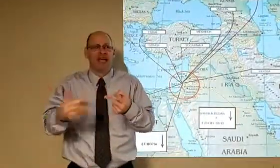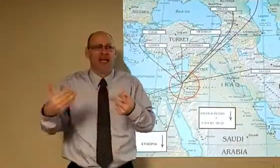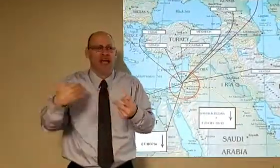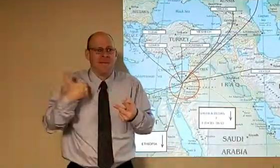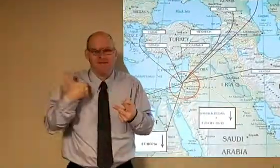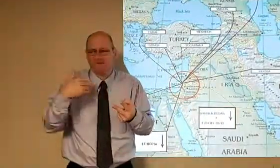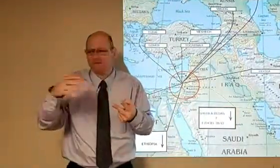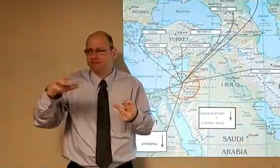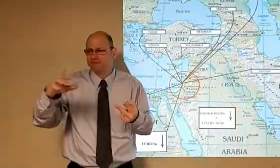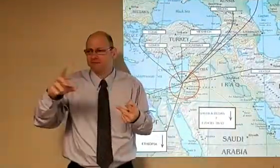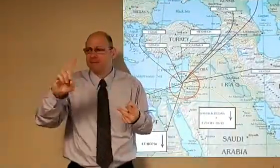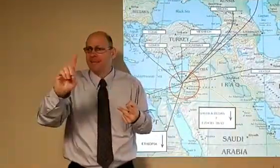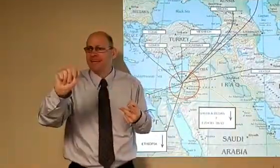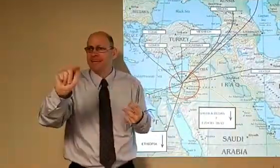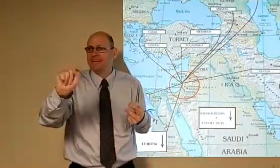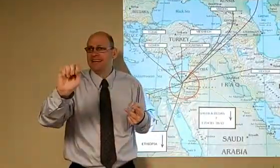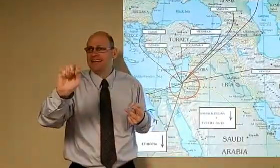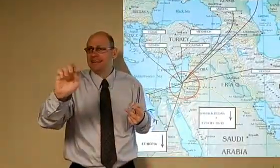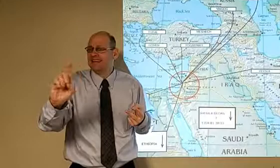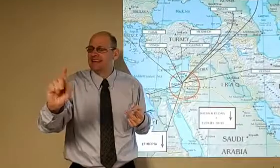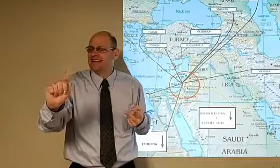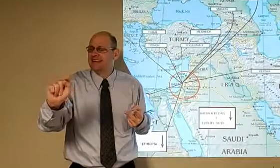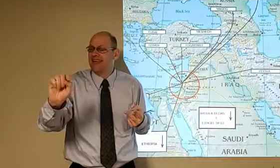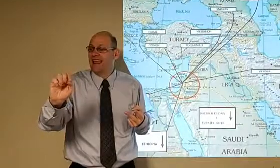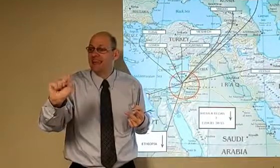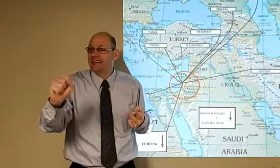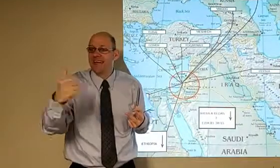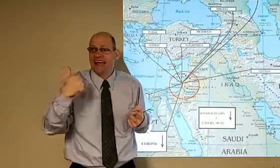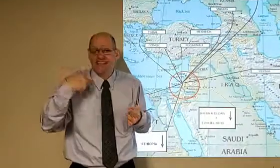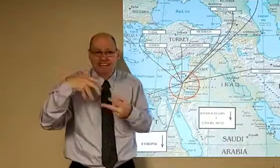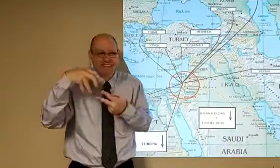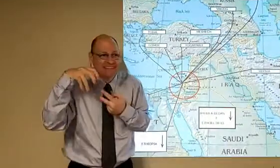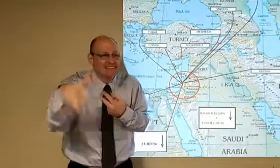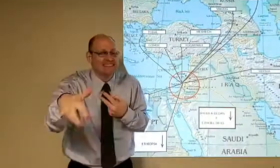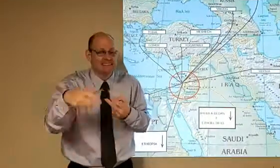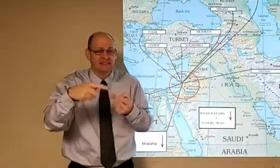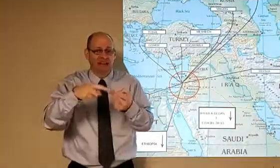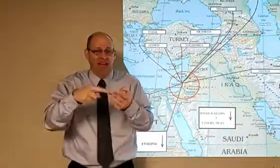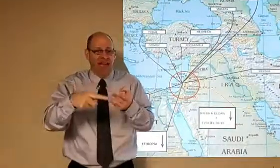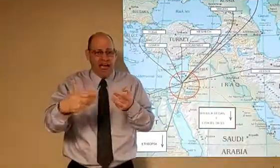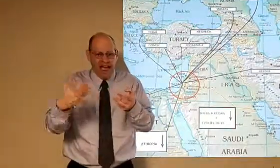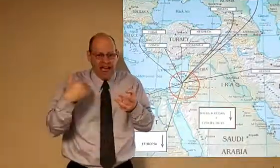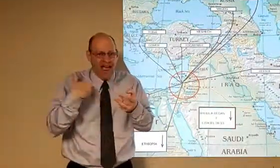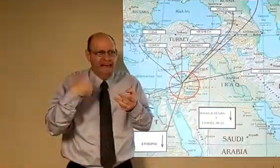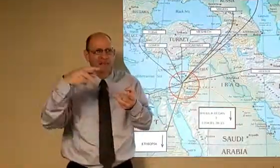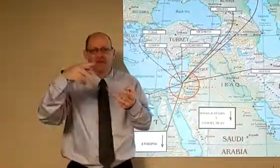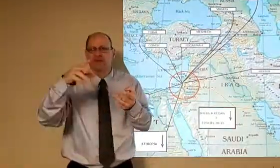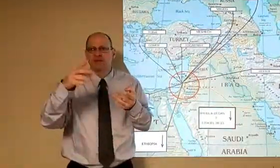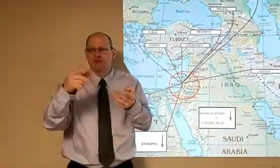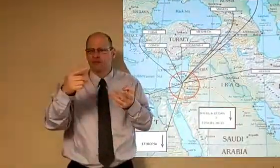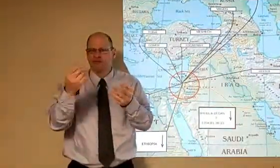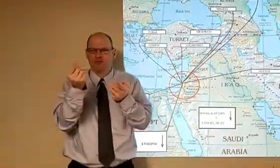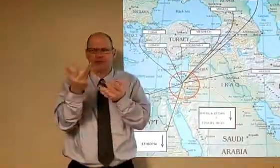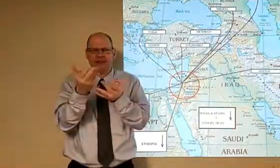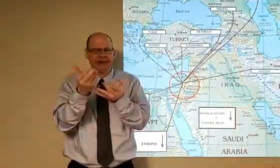Their vegetation, their fruit, it's very delicious. They're very decadent, and dates. They have dates